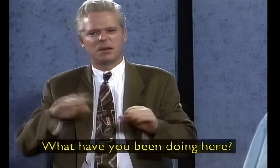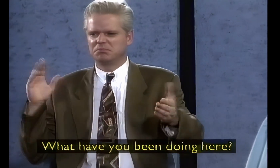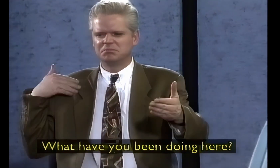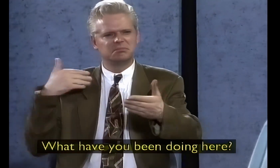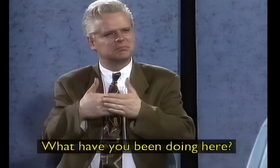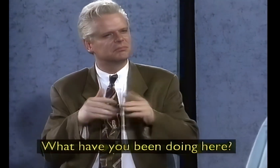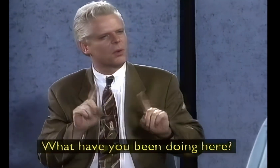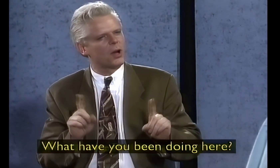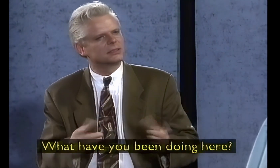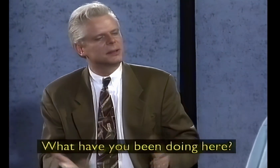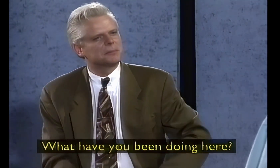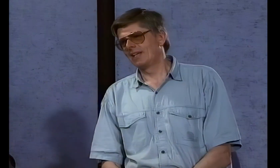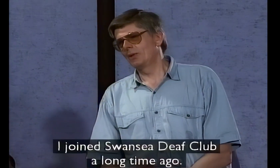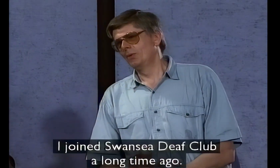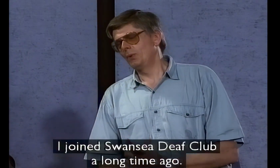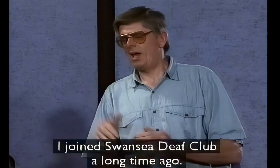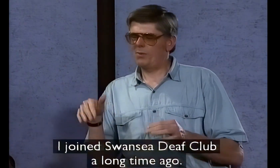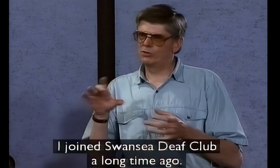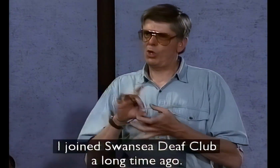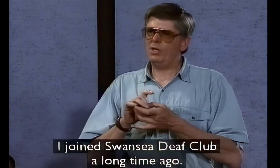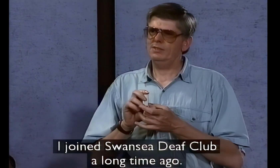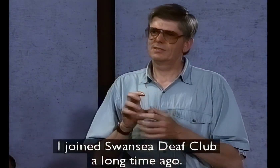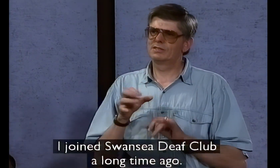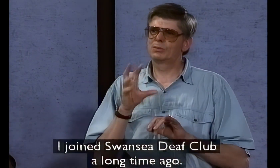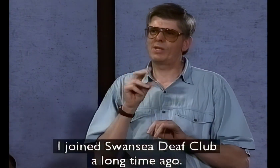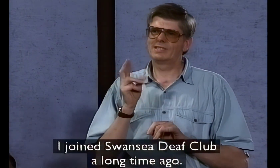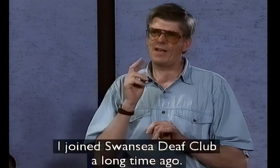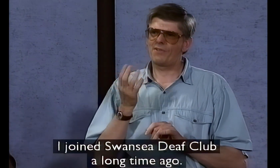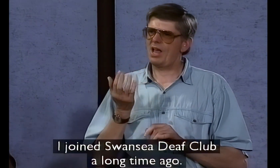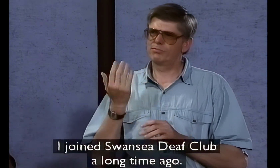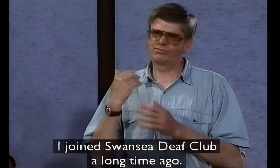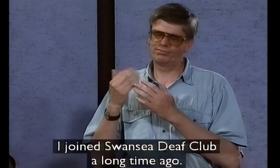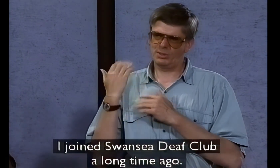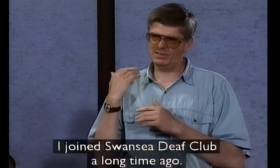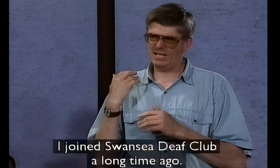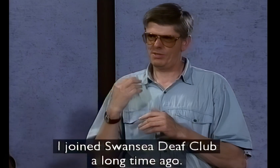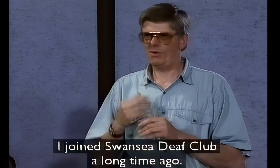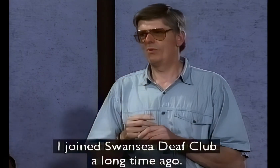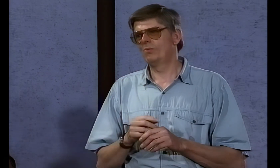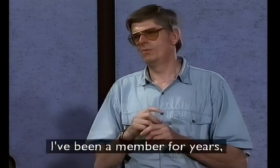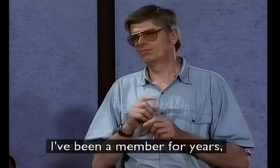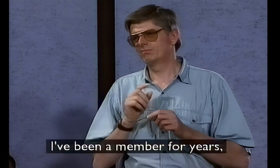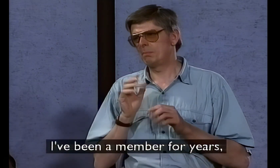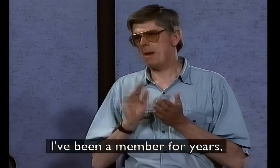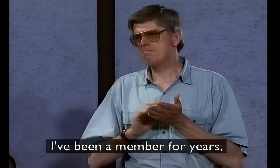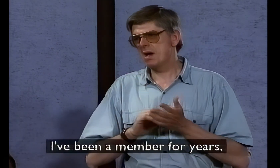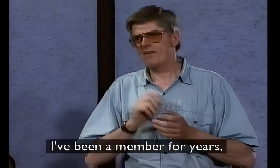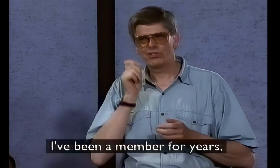Right, so what have you been doing here in Swansea? Well, I joined Swansea Deaf Club a long time ago. I've been a member for